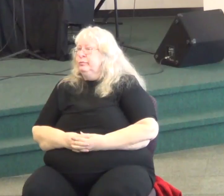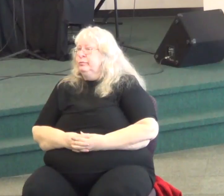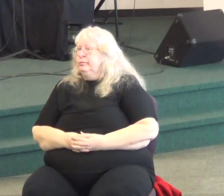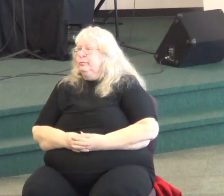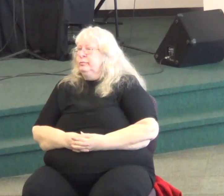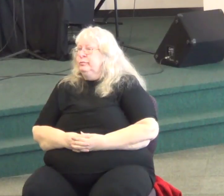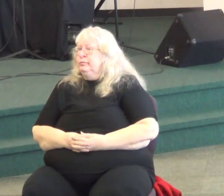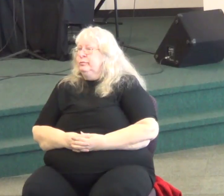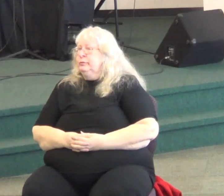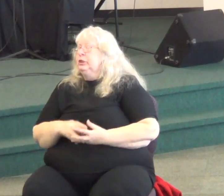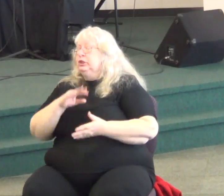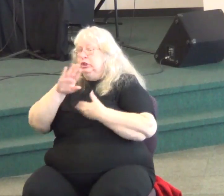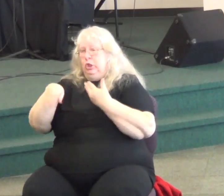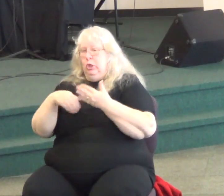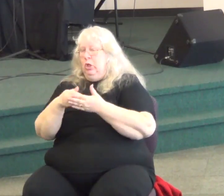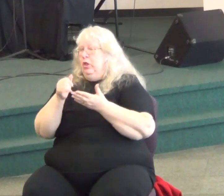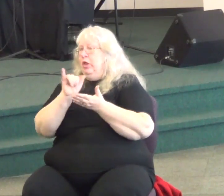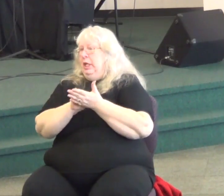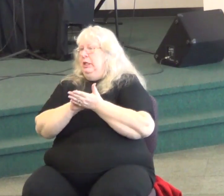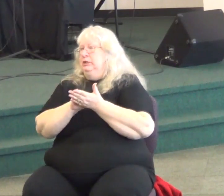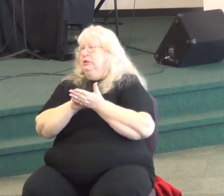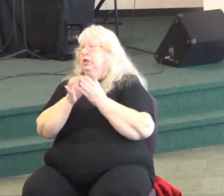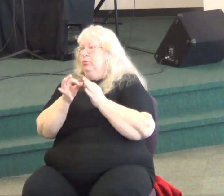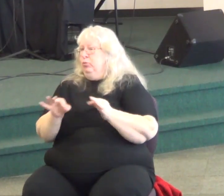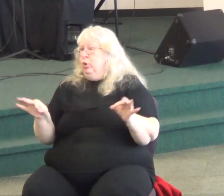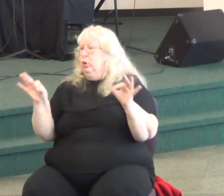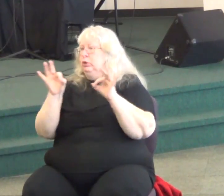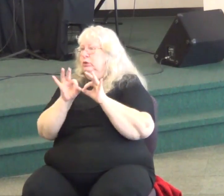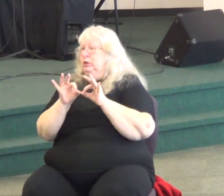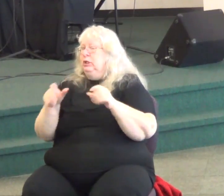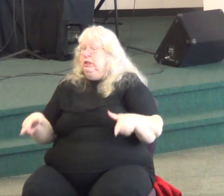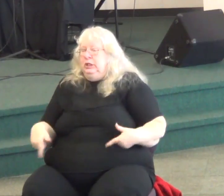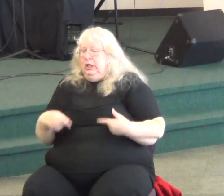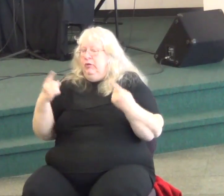That's all that matters. To live forever in heaven with him.